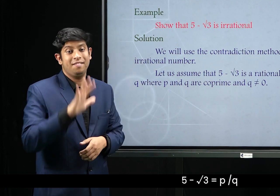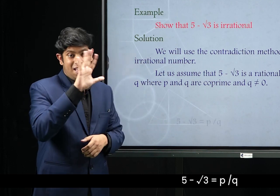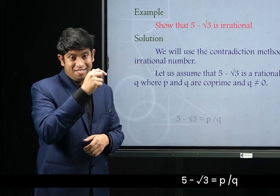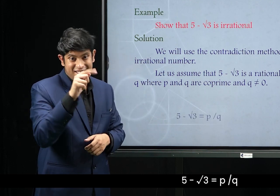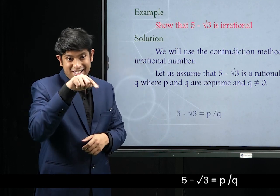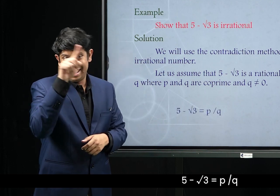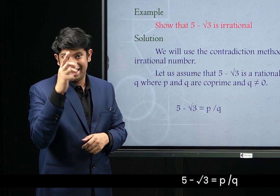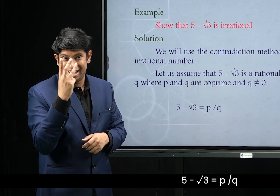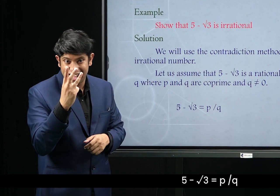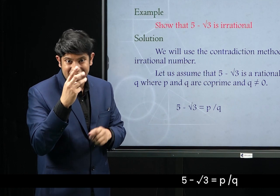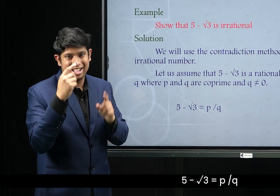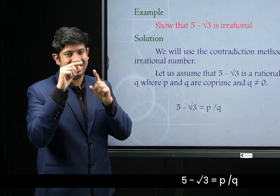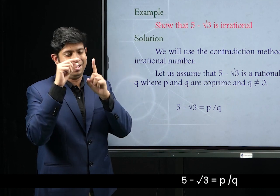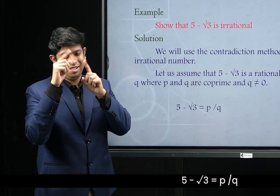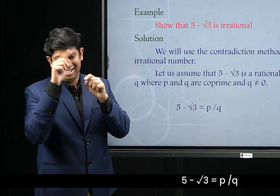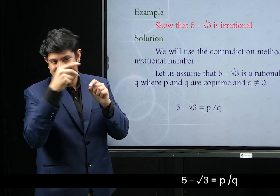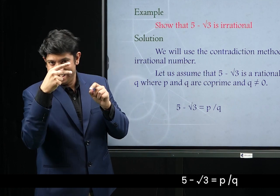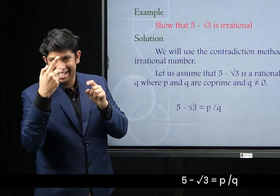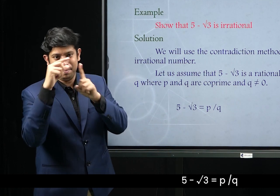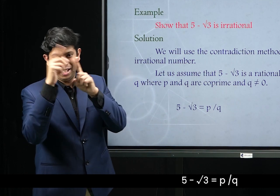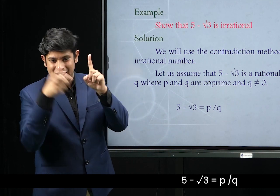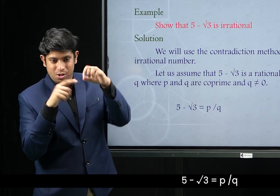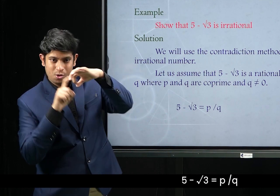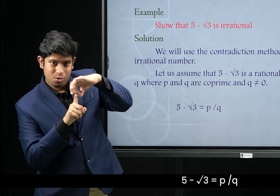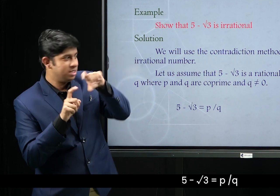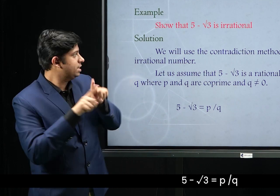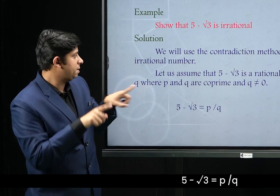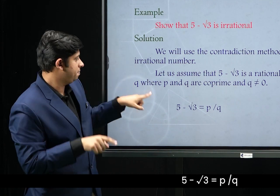Five minus root 3 is equal to p by q.